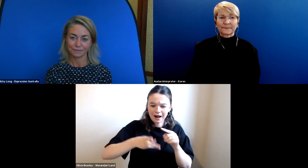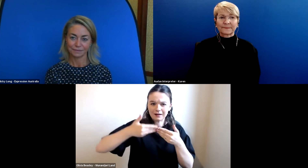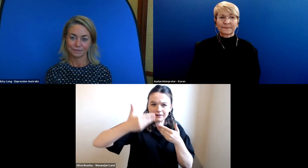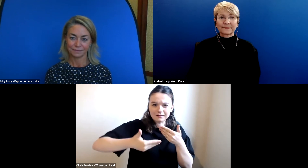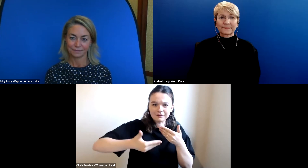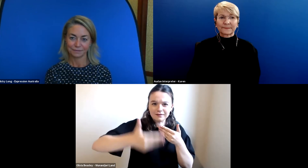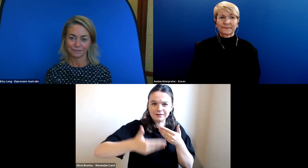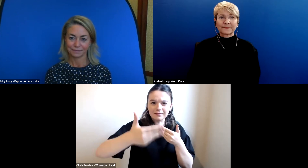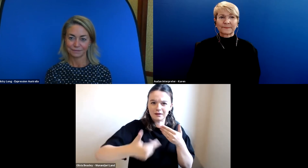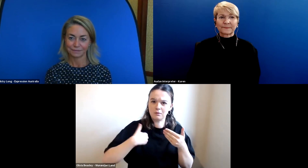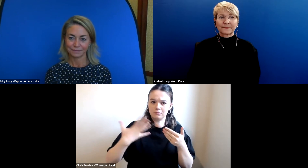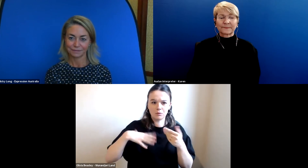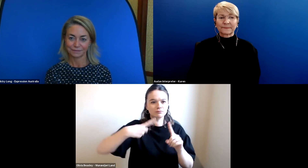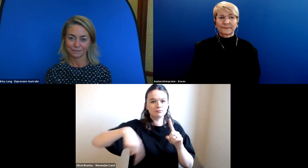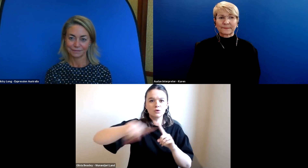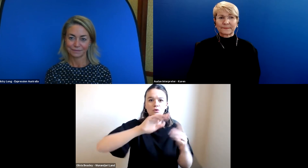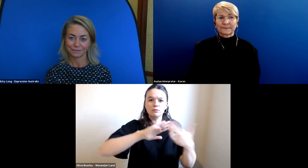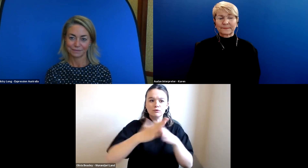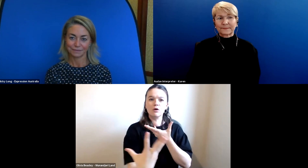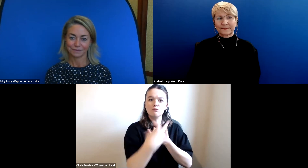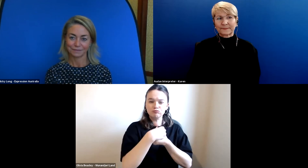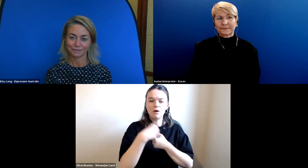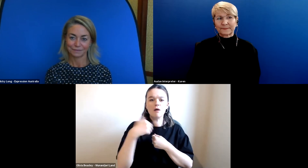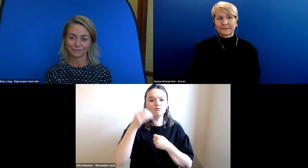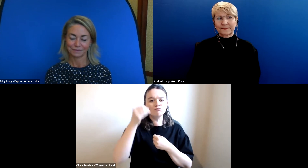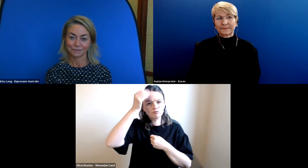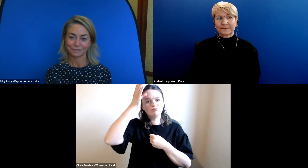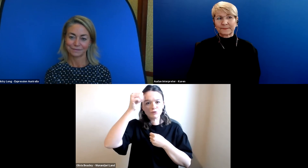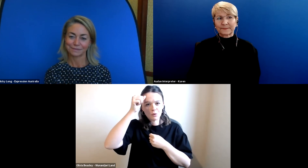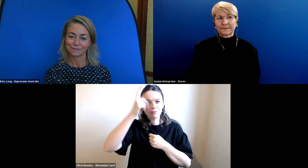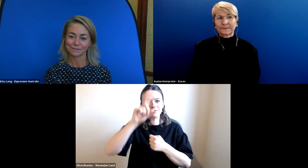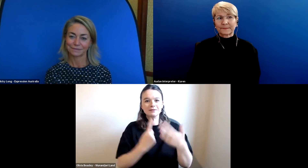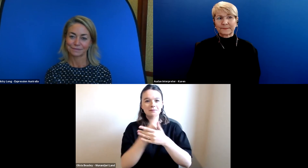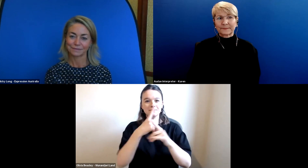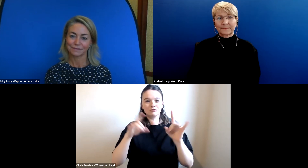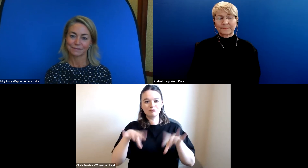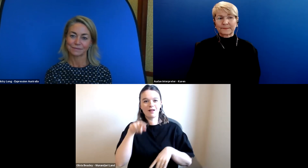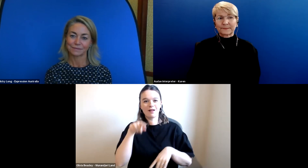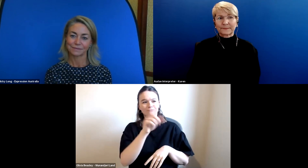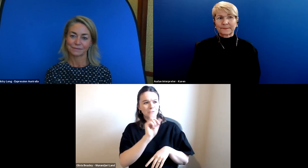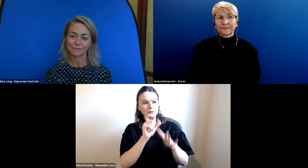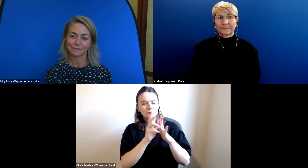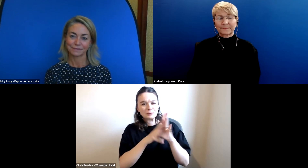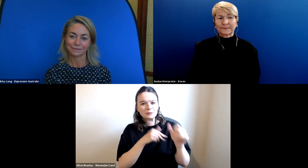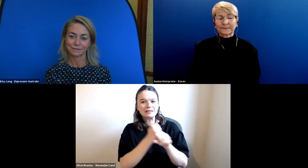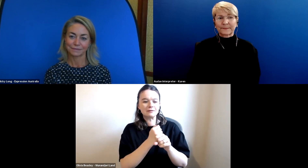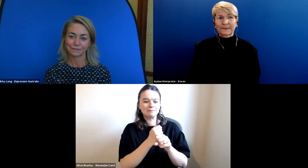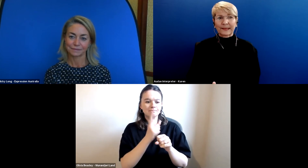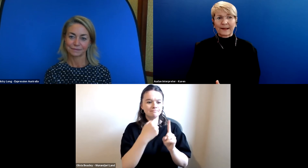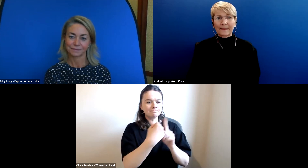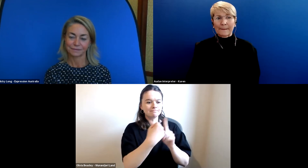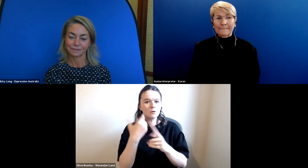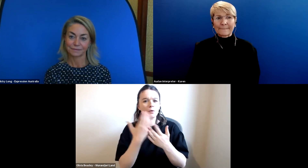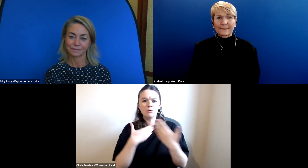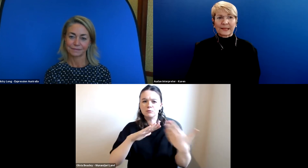and we've talked a little bit to the future and what we can see come our way shortly. And this won't be a once-off event. We're hoping to keep the